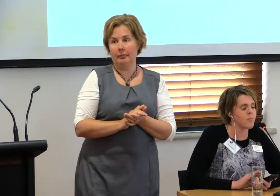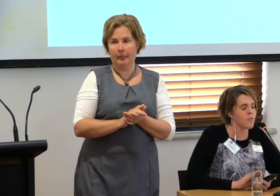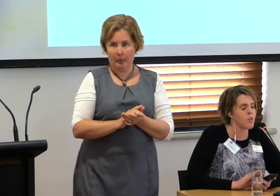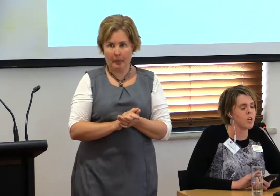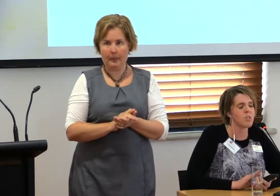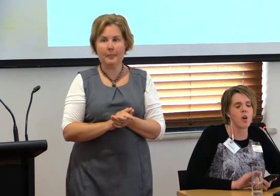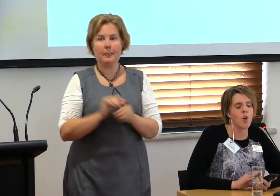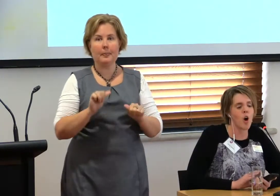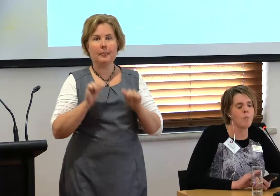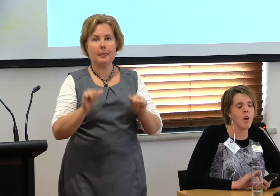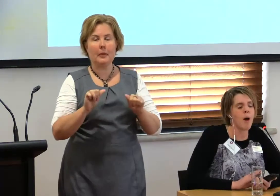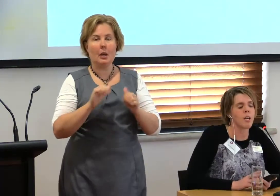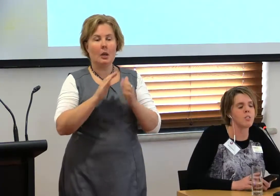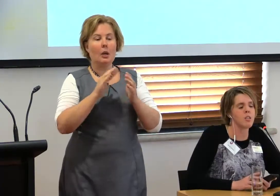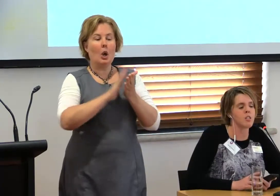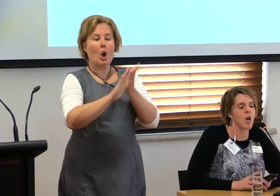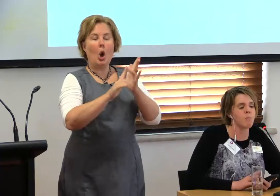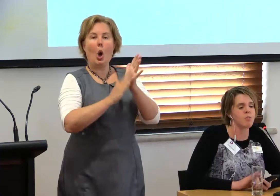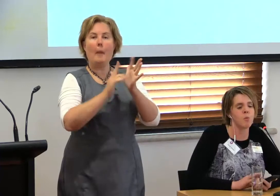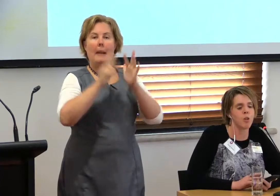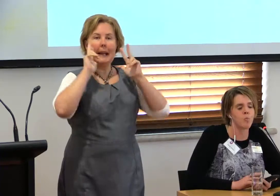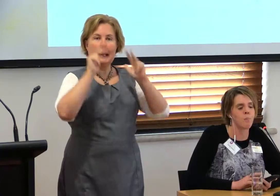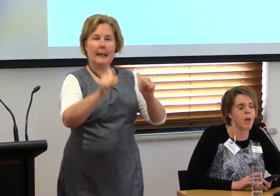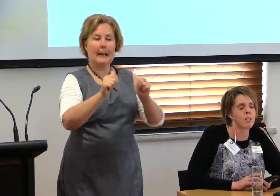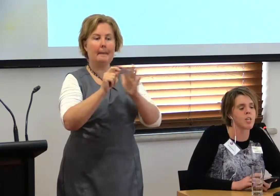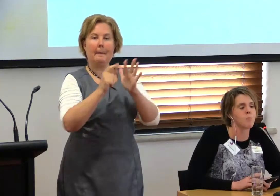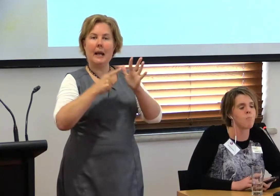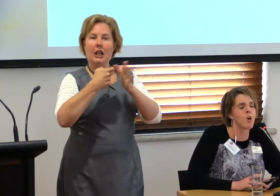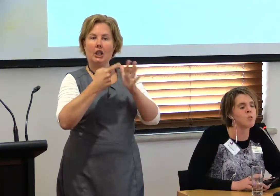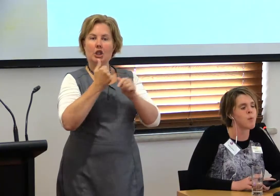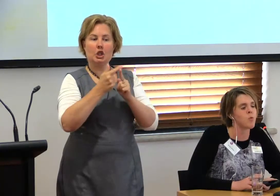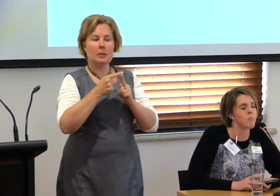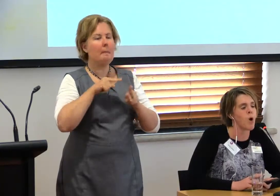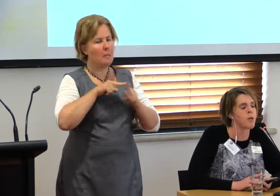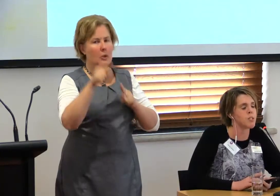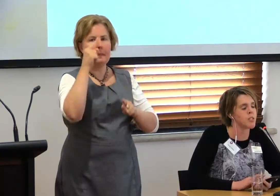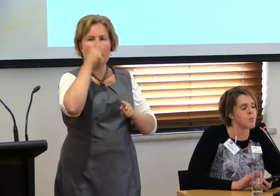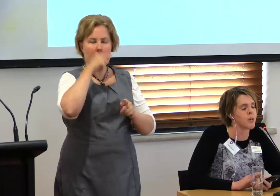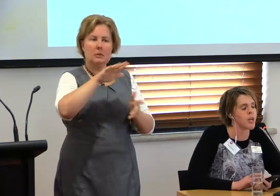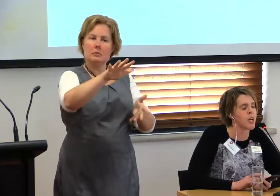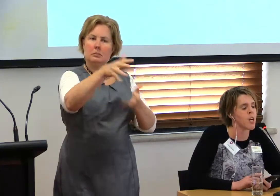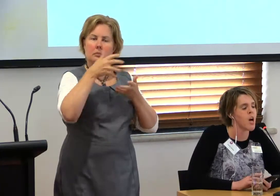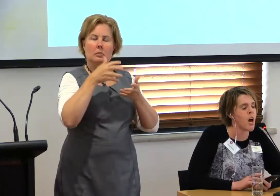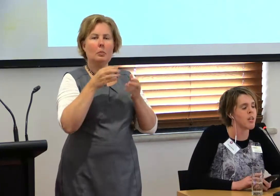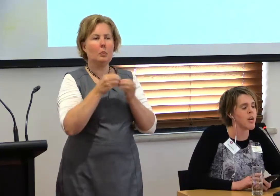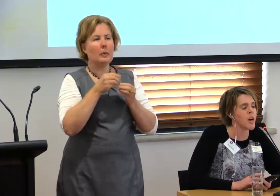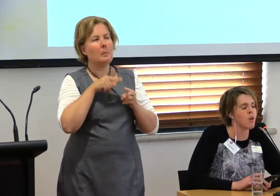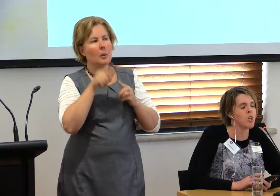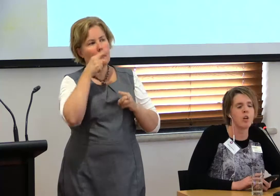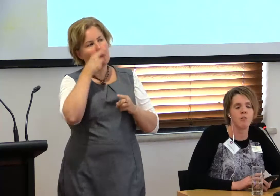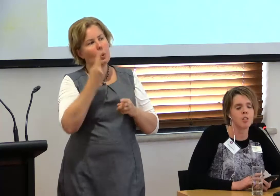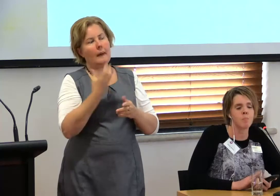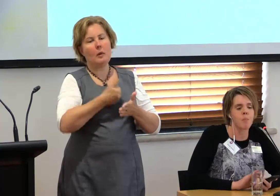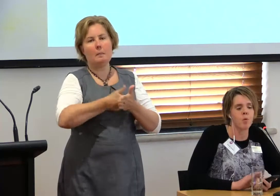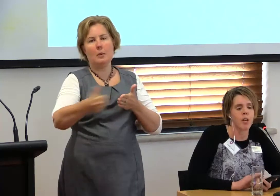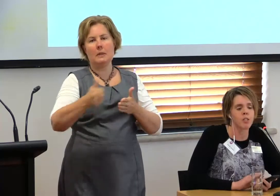Okay. So home care package is the type of support that will be accessed by most people with permanent disability, and there are a lot